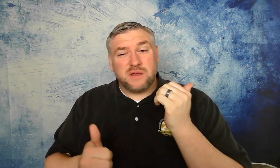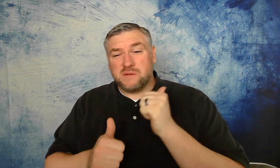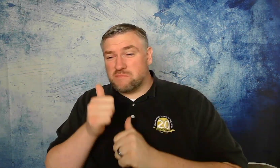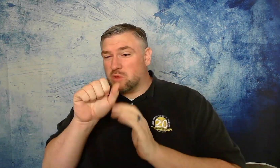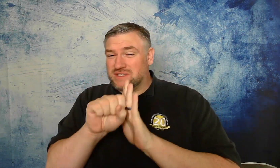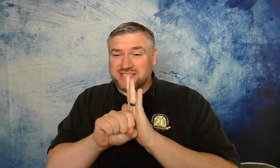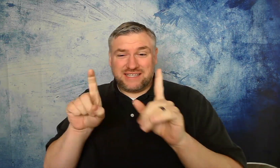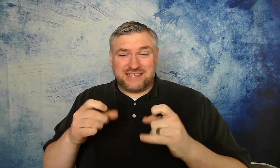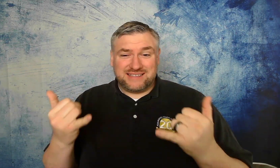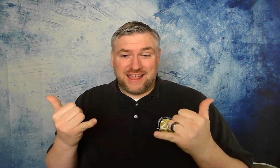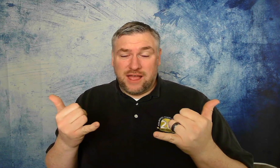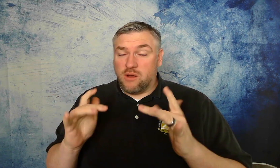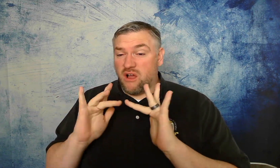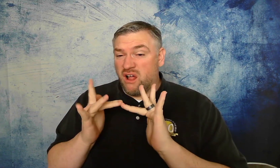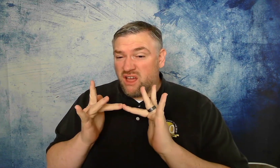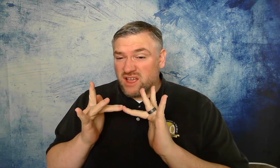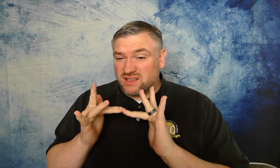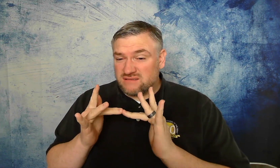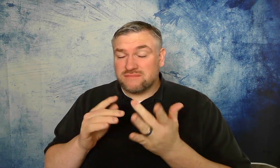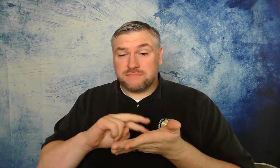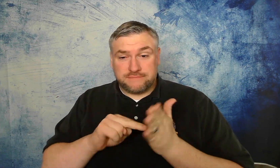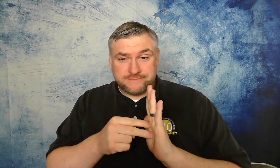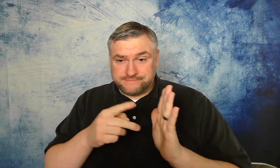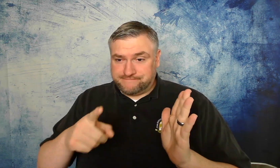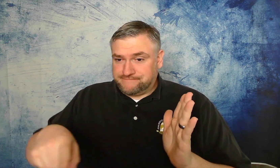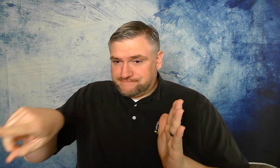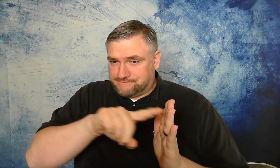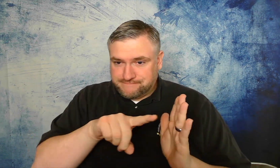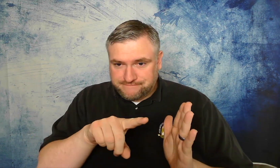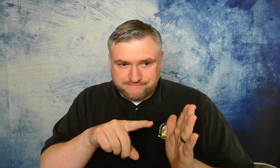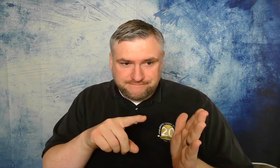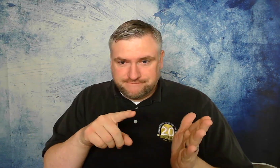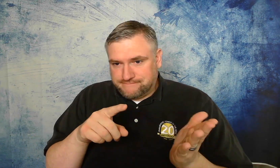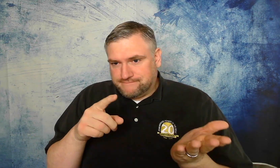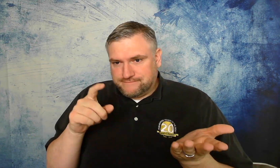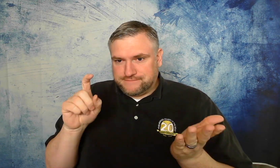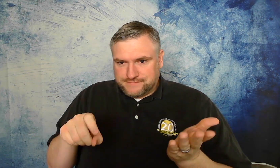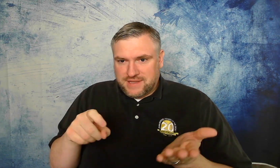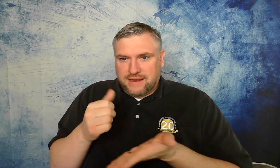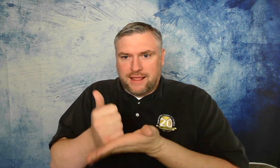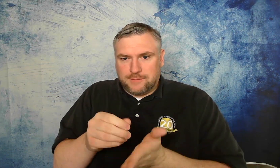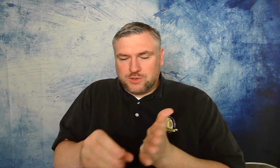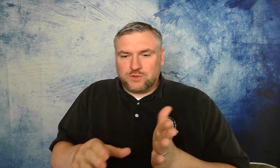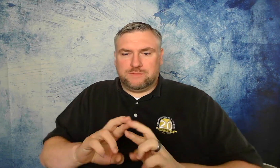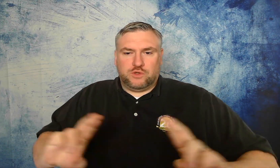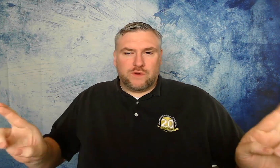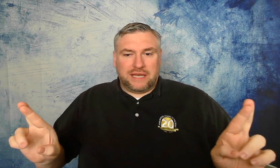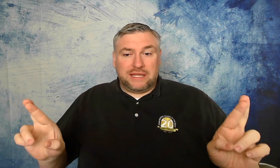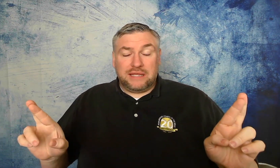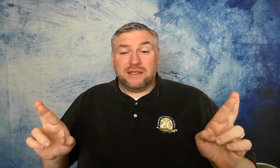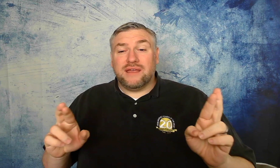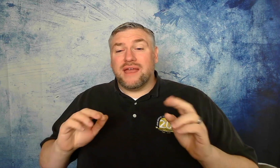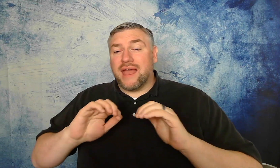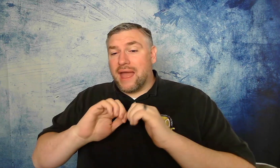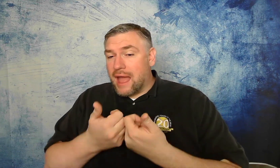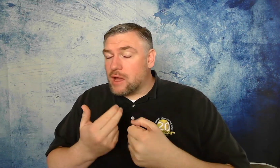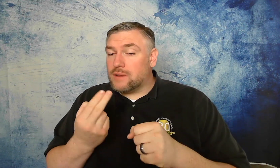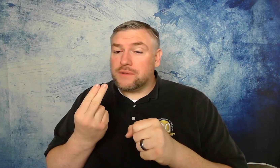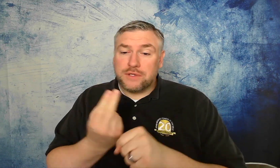skills. Most state tests now are online. It means that the students, we need to help them be